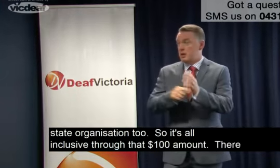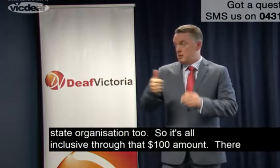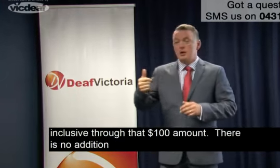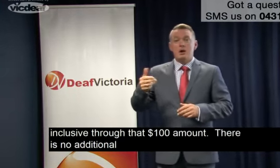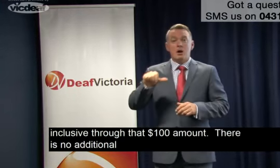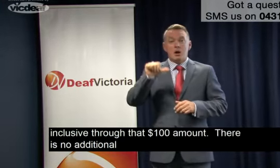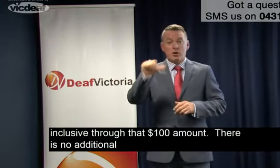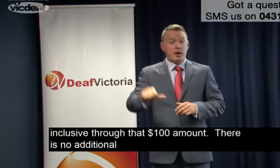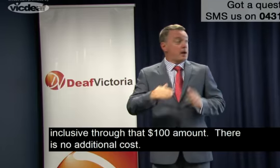Thank you, Mel.